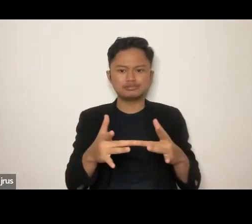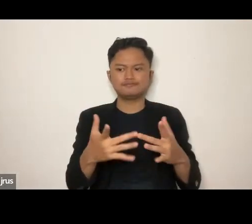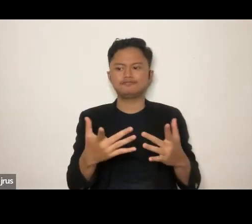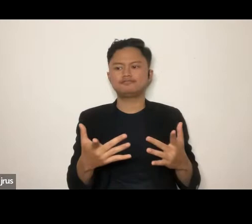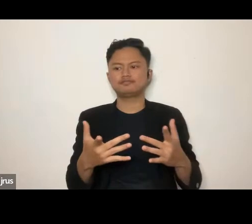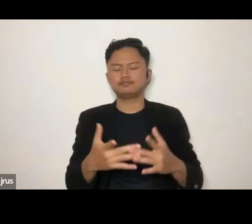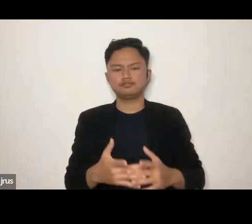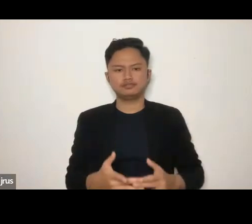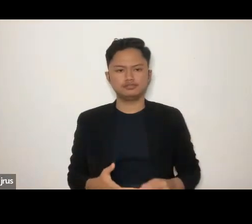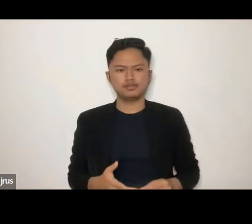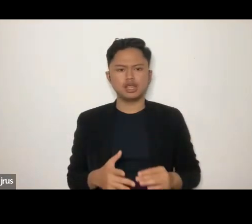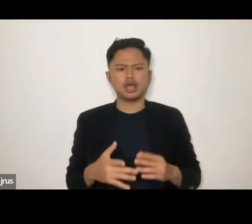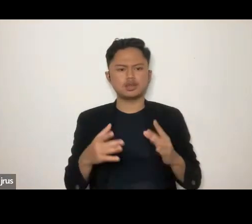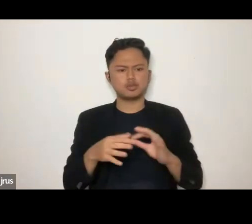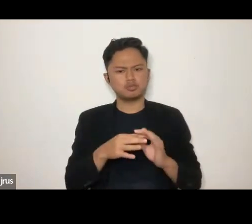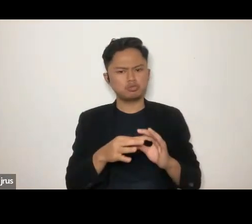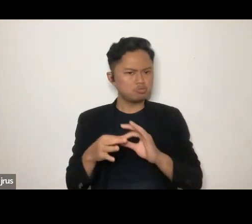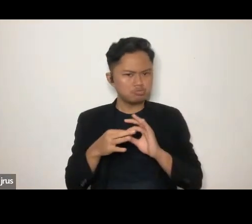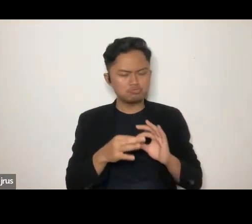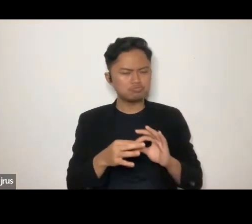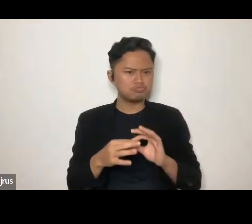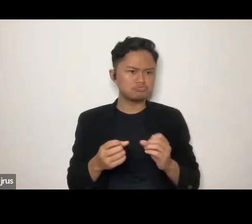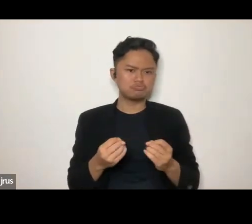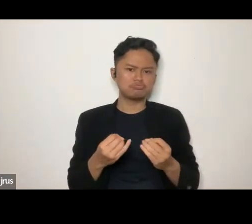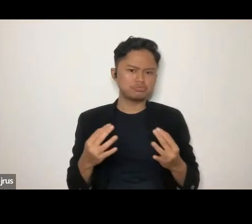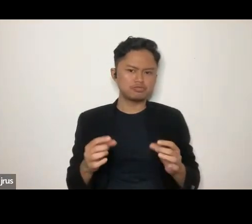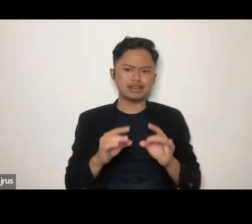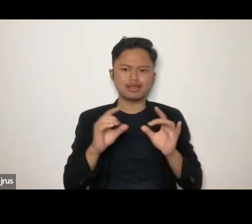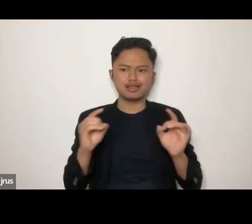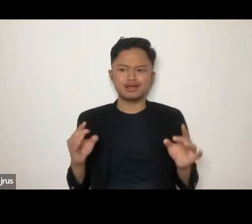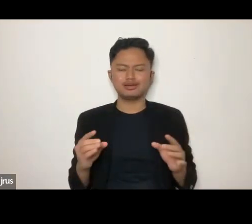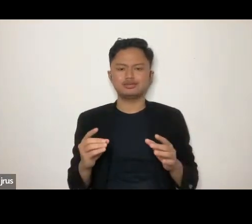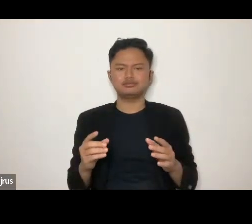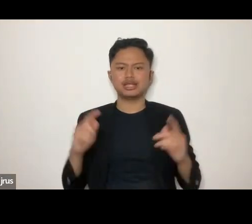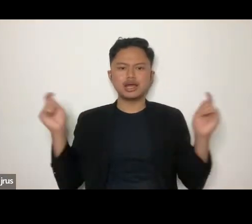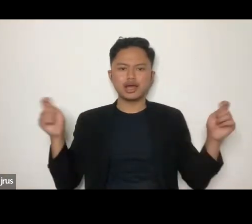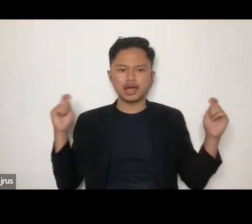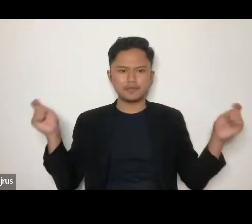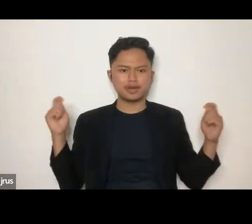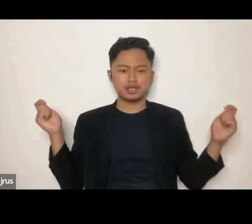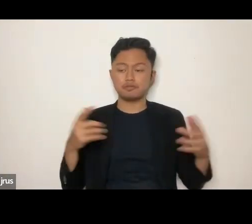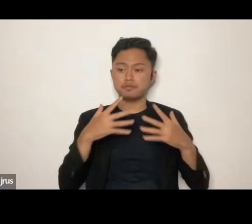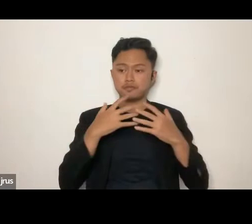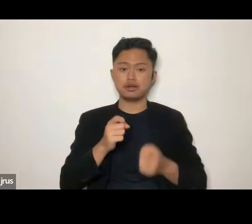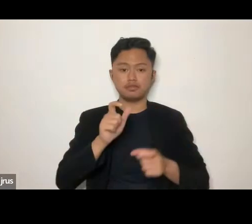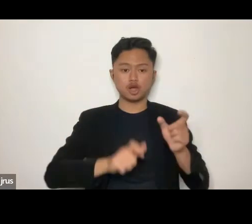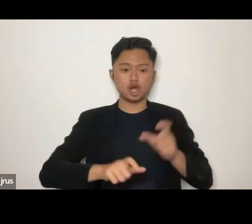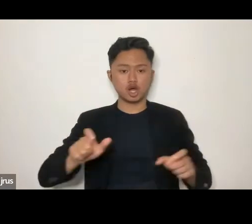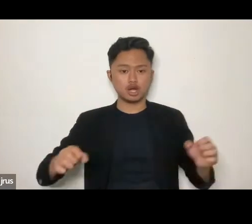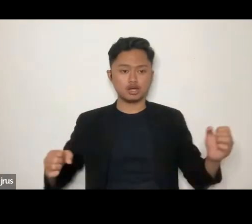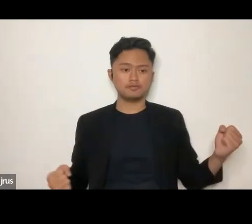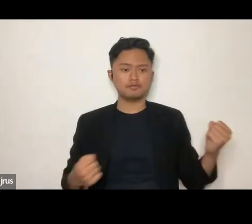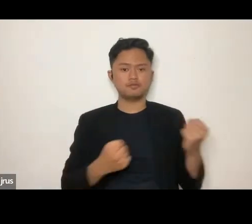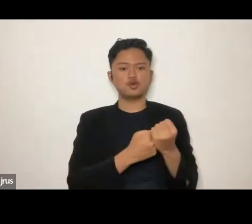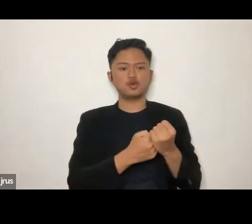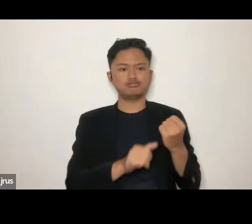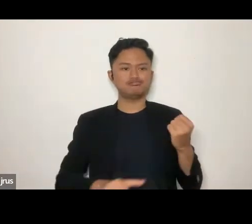that the coalition such as Papuans Behind Bars might do letter writing campaigns for people, supporting people who are